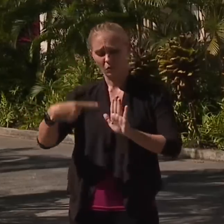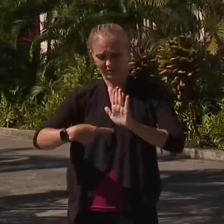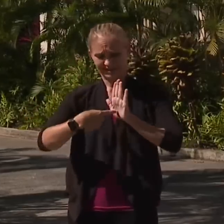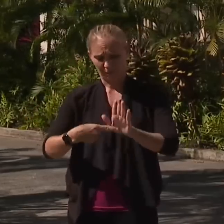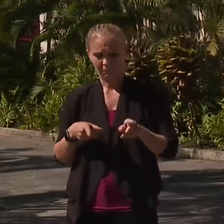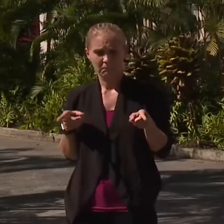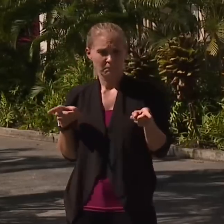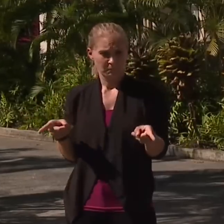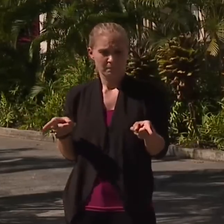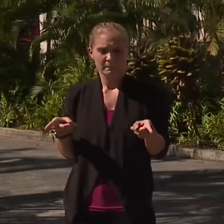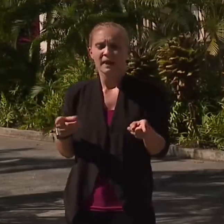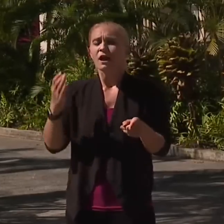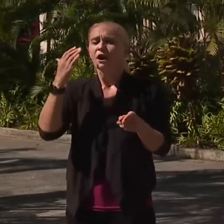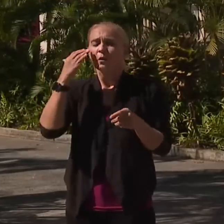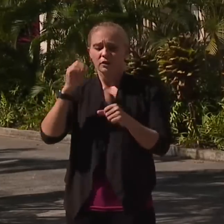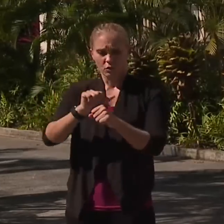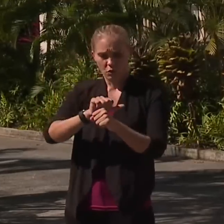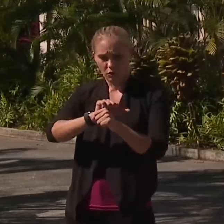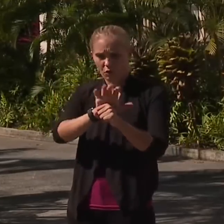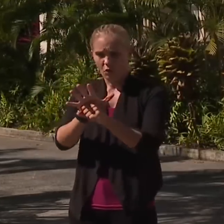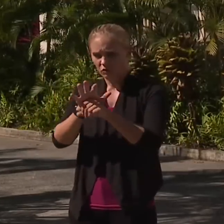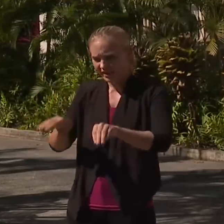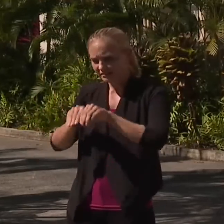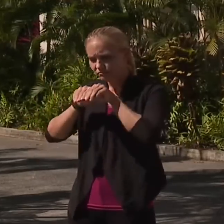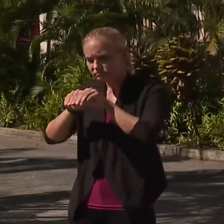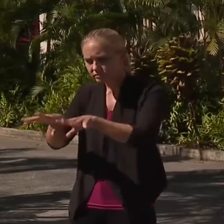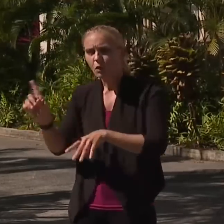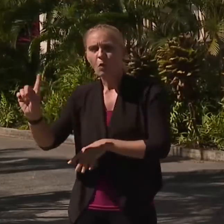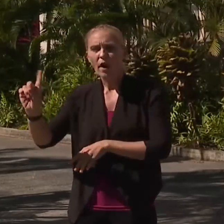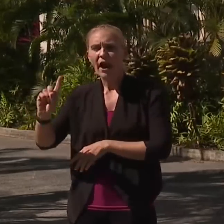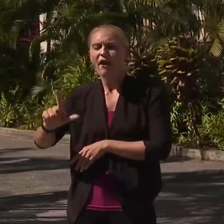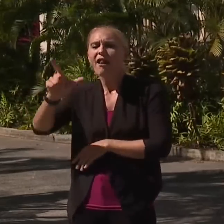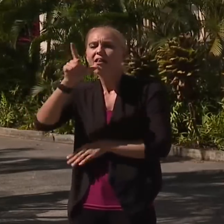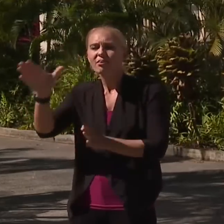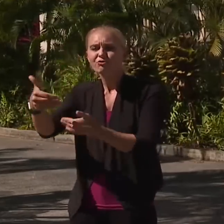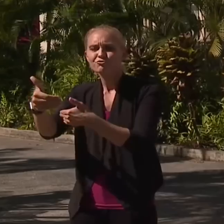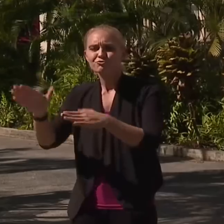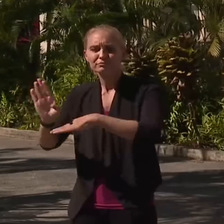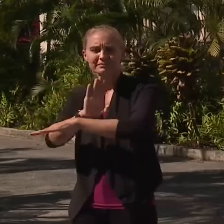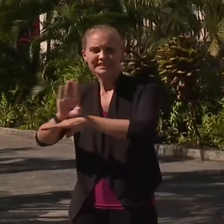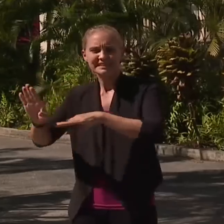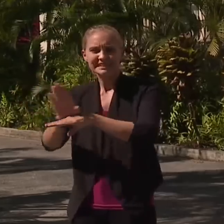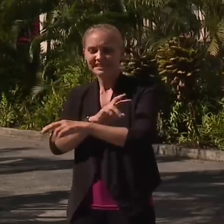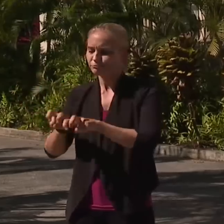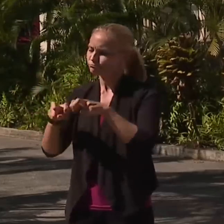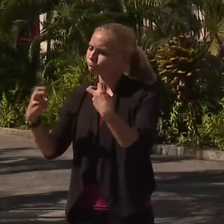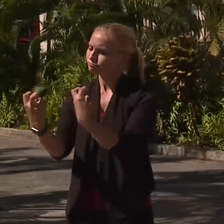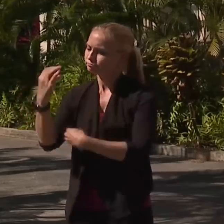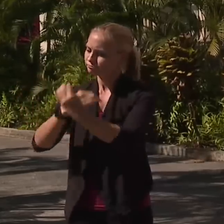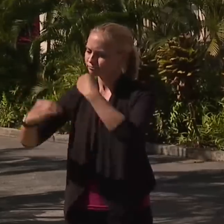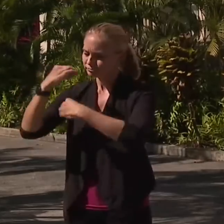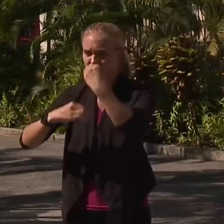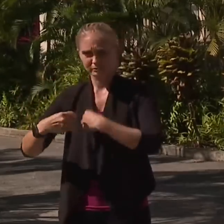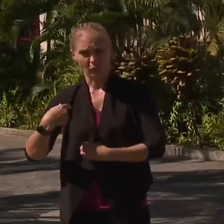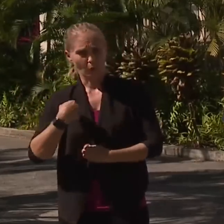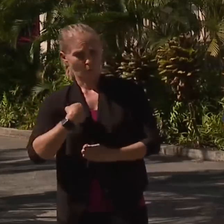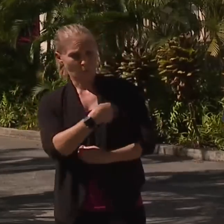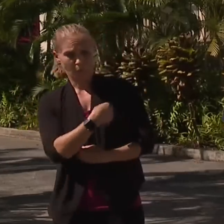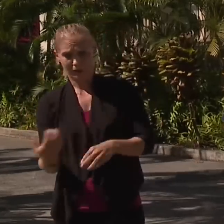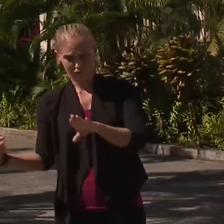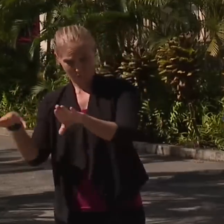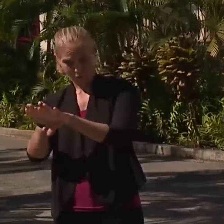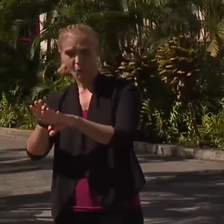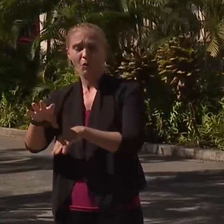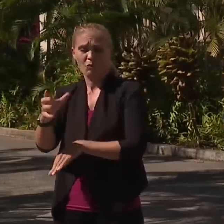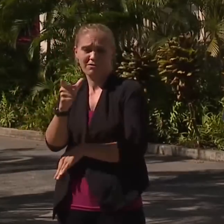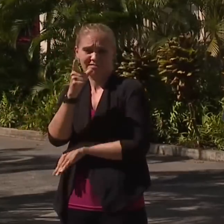We know that the virus is being spread in lunchrooms of businesses. And now You know, at one point we shut down all lunchrooms. And